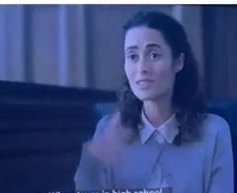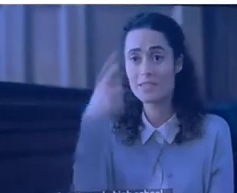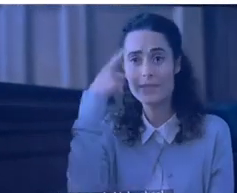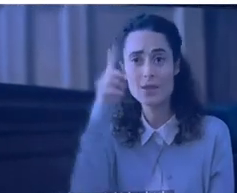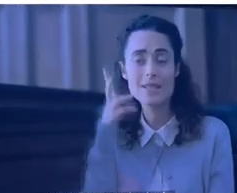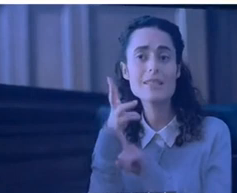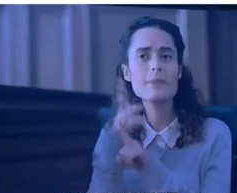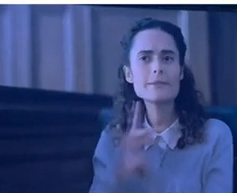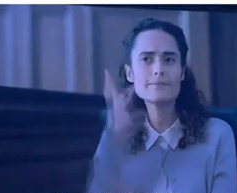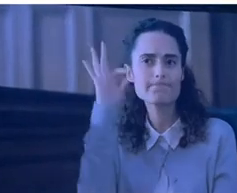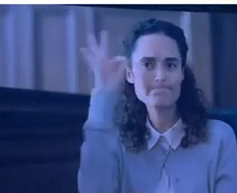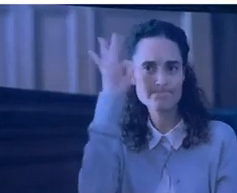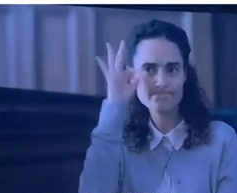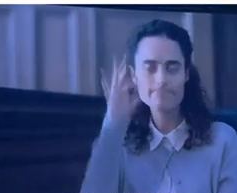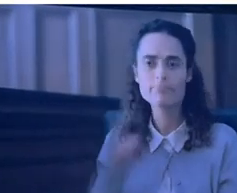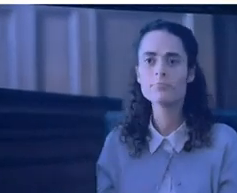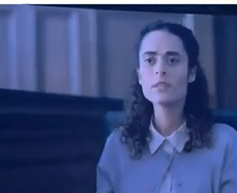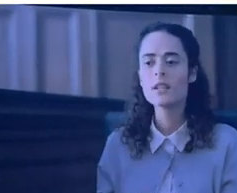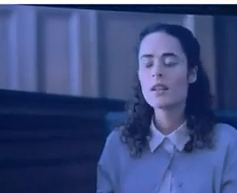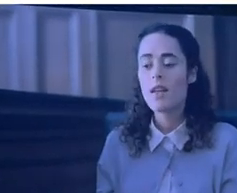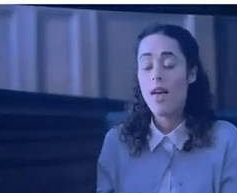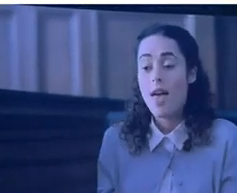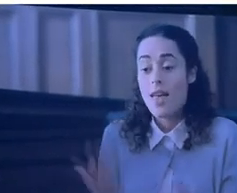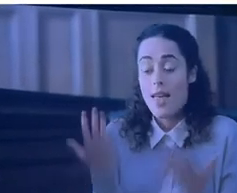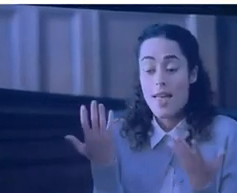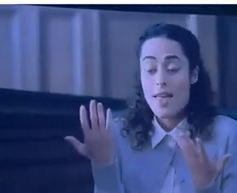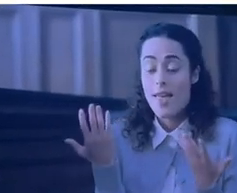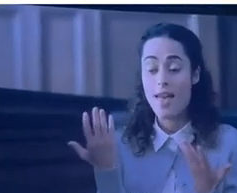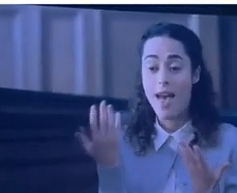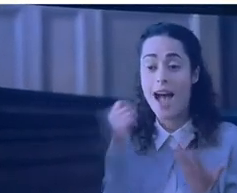When I was in high school, I was pregnant for 6 months and I didn't know.